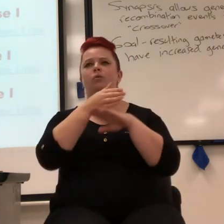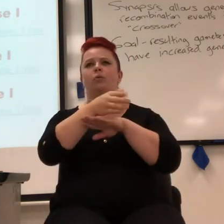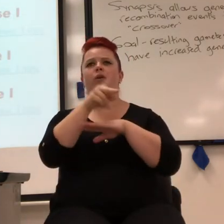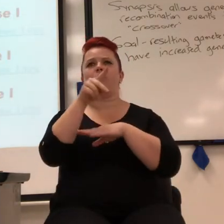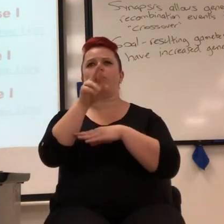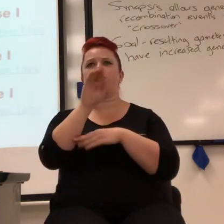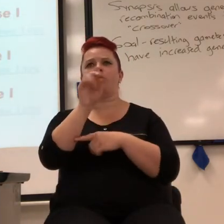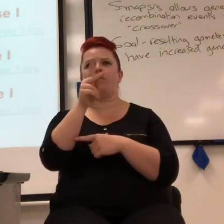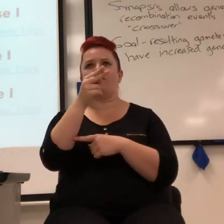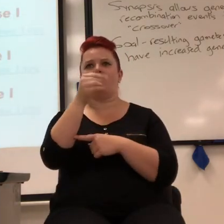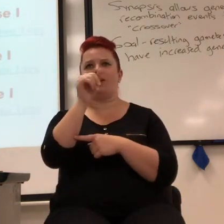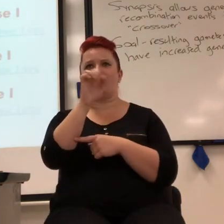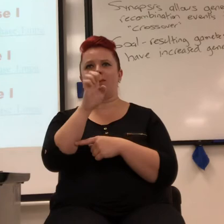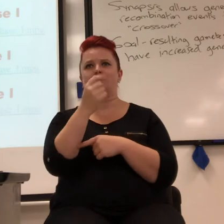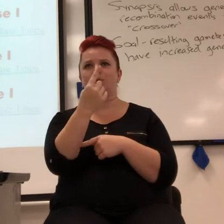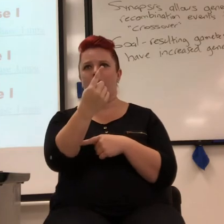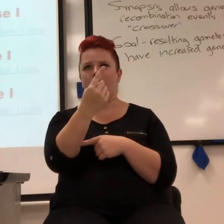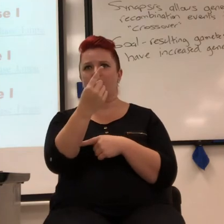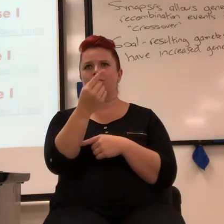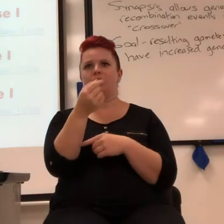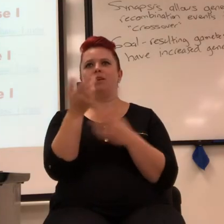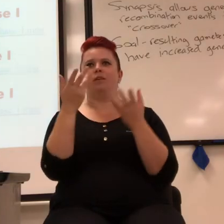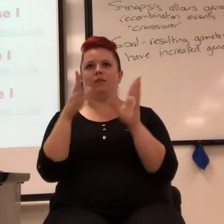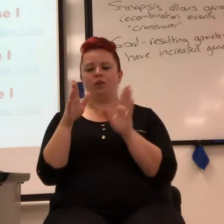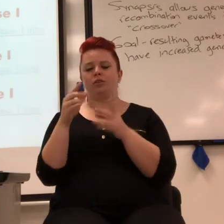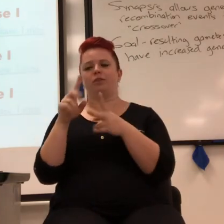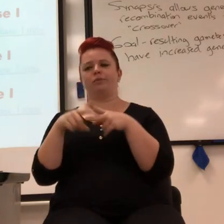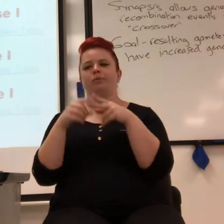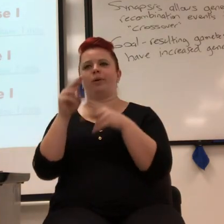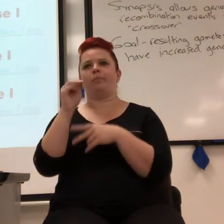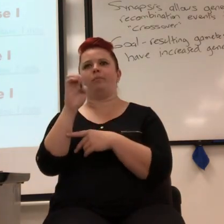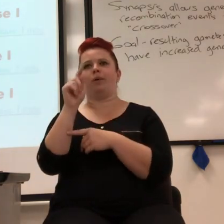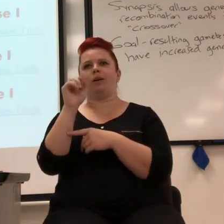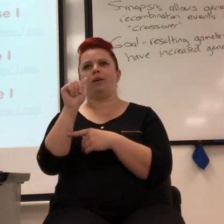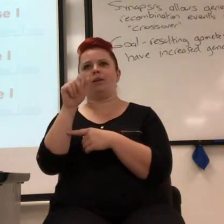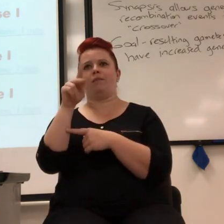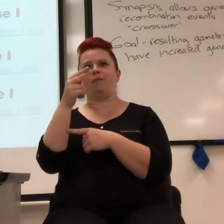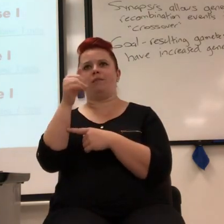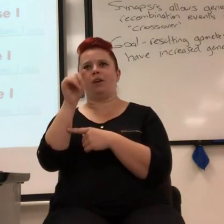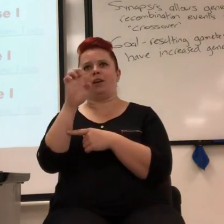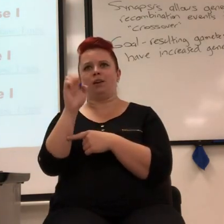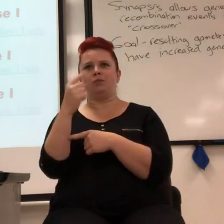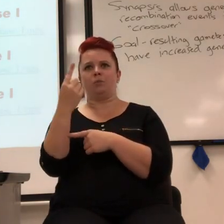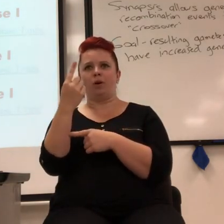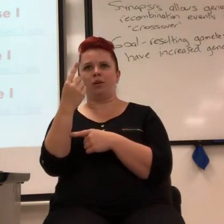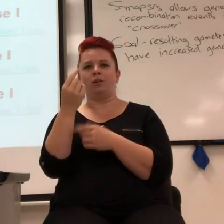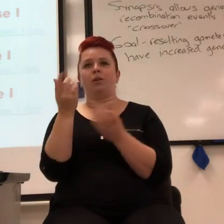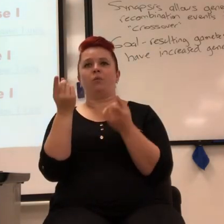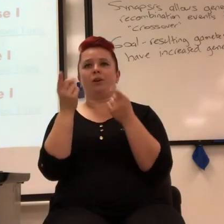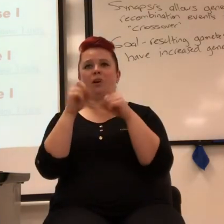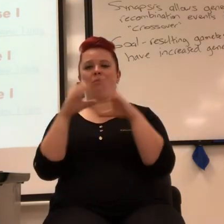get metaphase one, where the homologous chromosomes are lining up side by side at the equator.